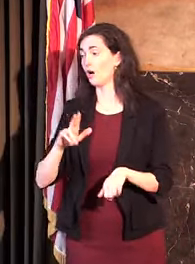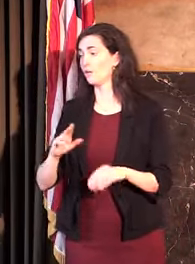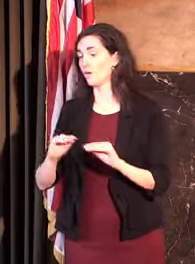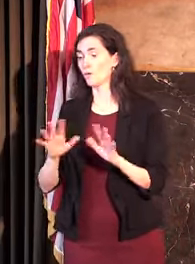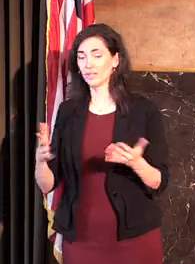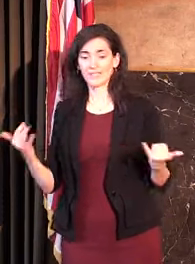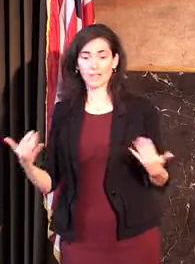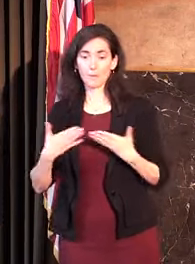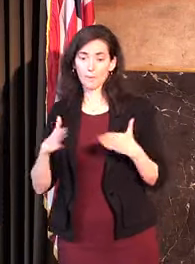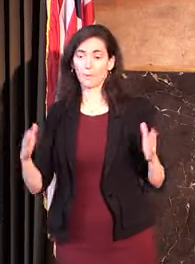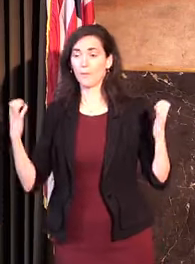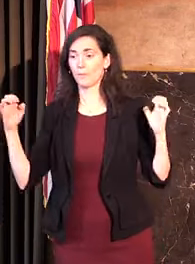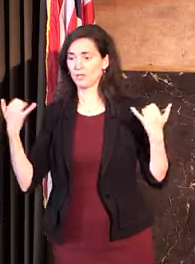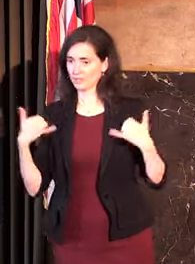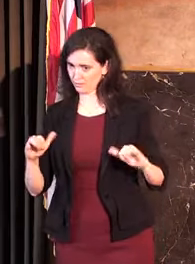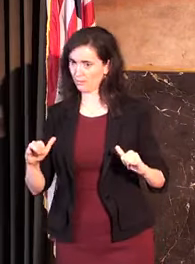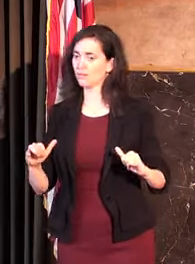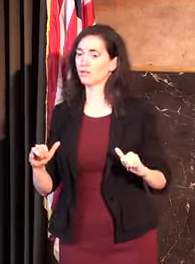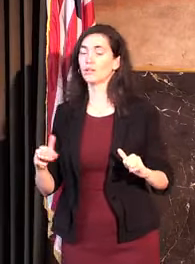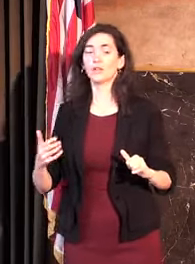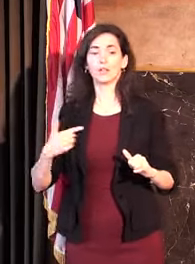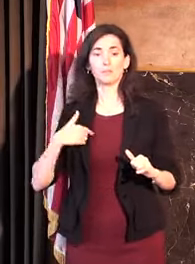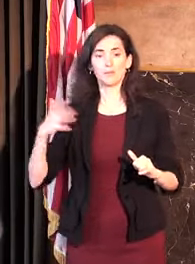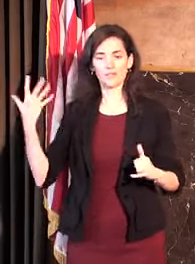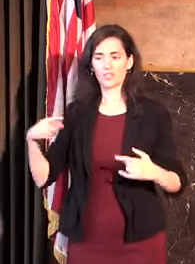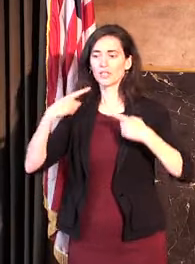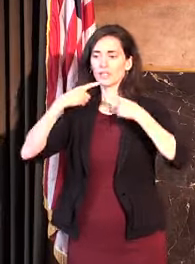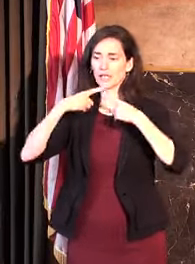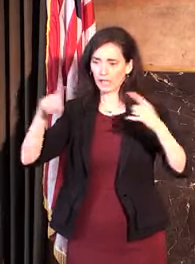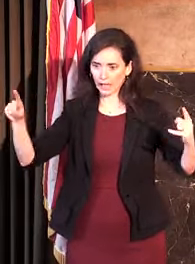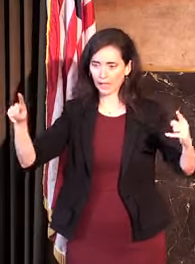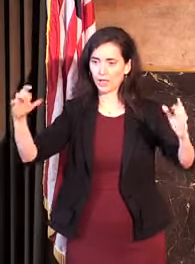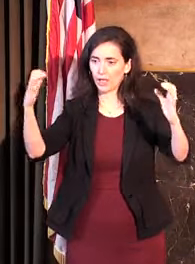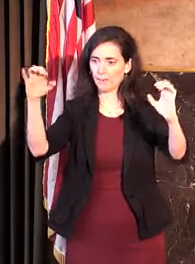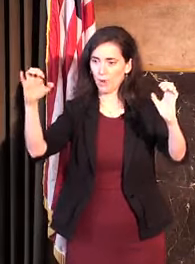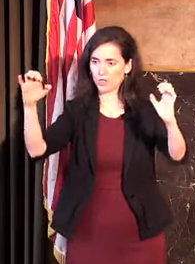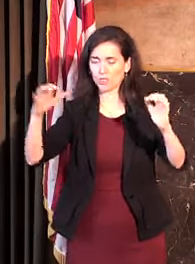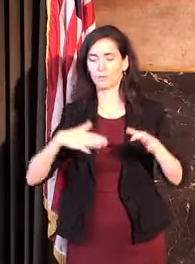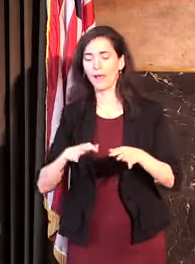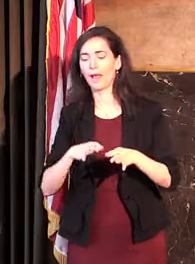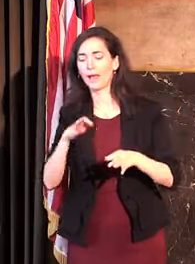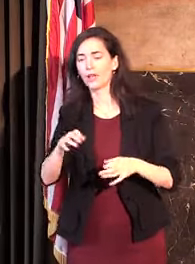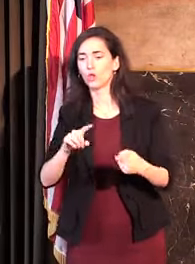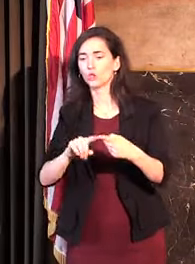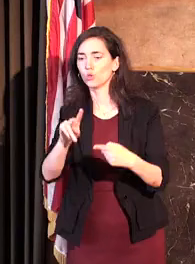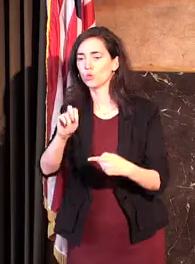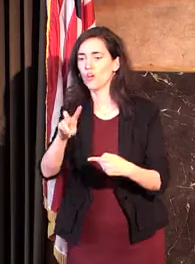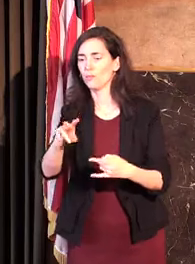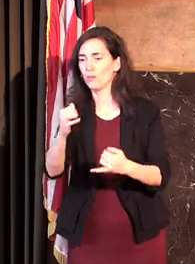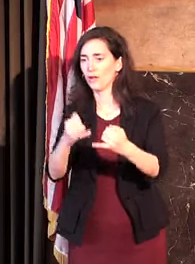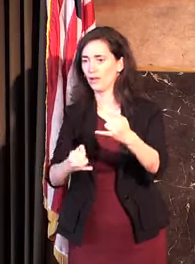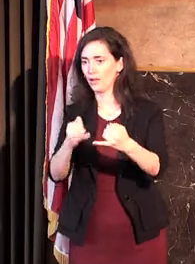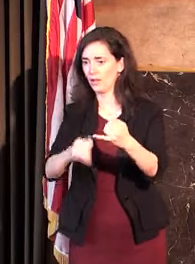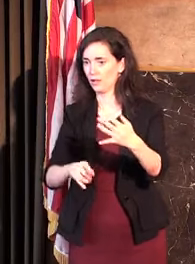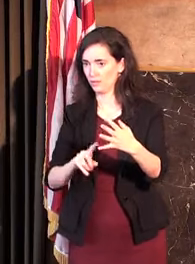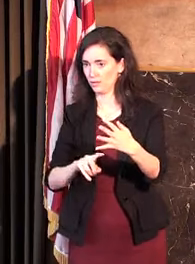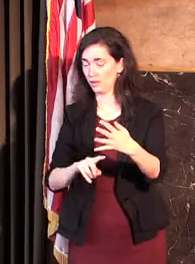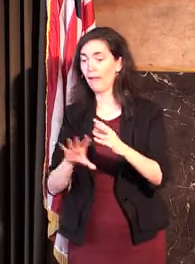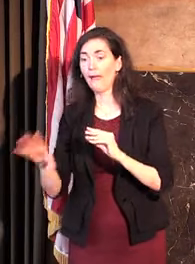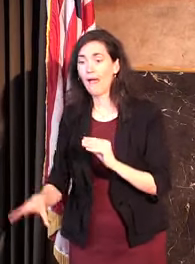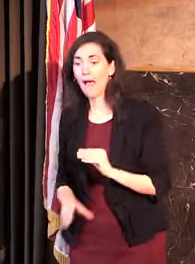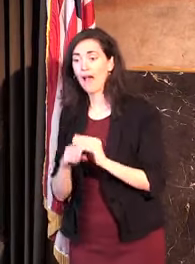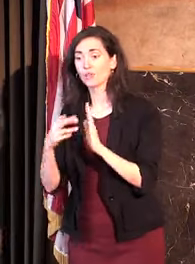emergency. I extended that declaration at the end of November, didn't add any new mitigation